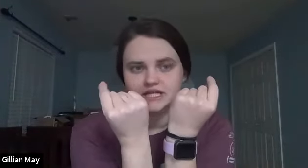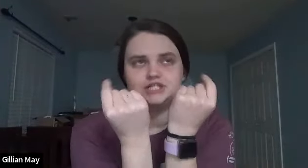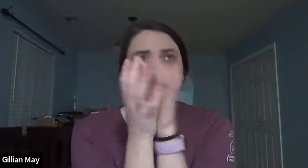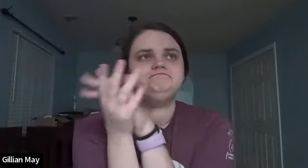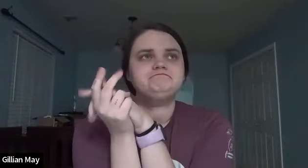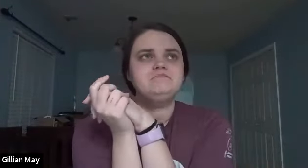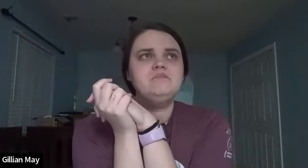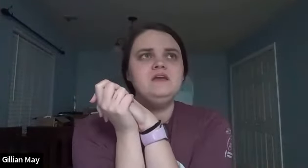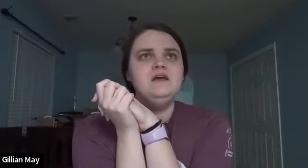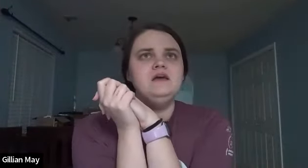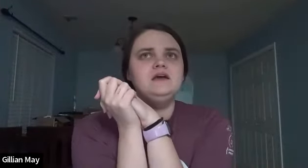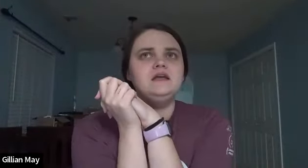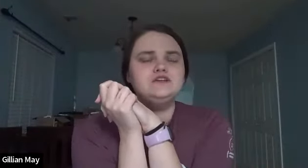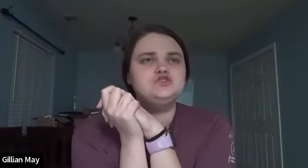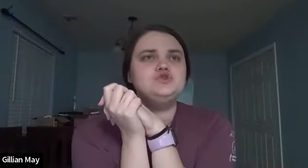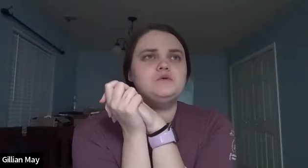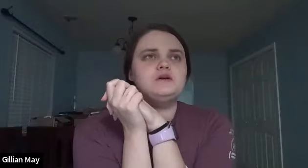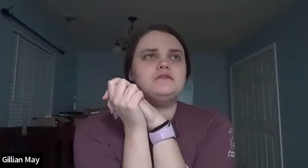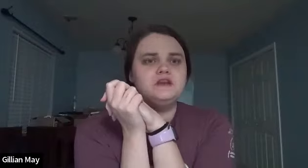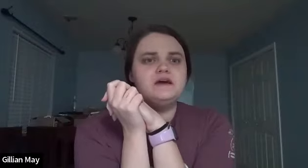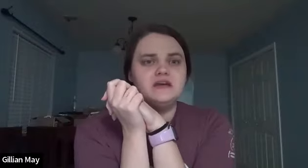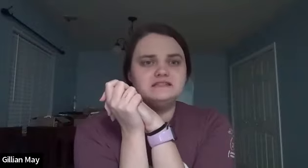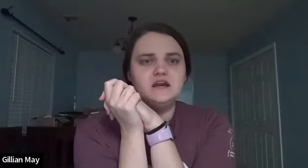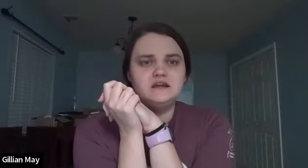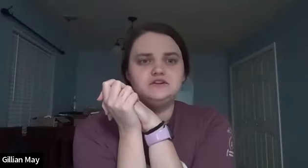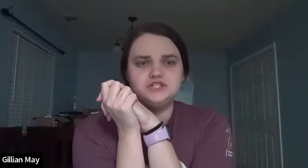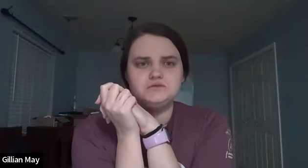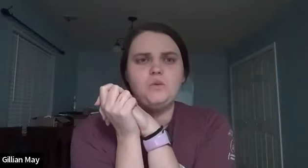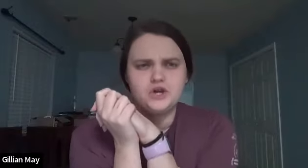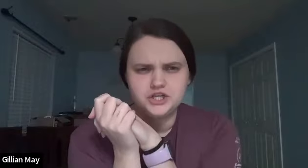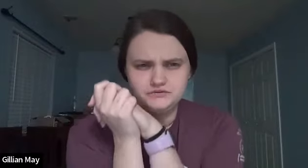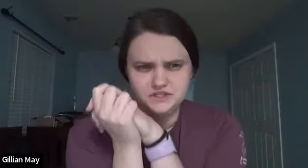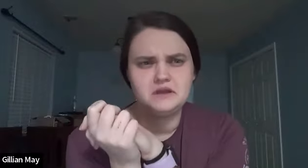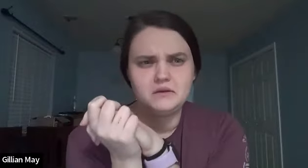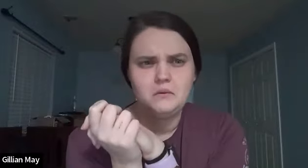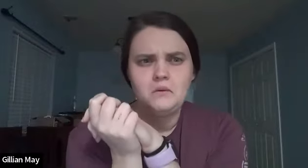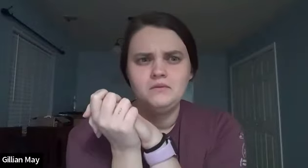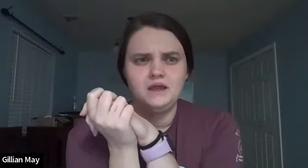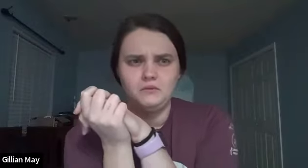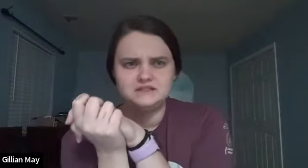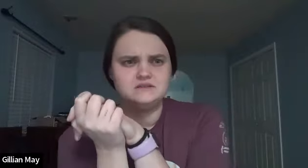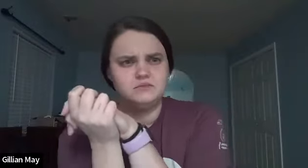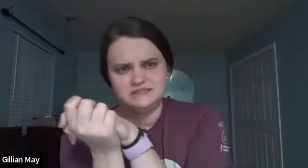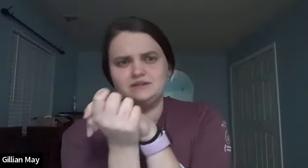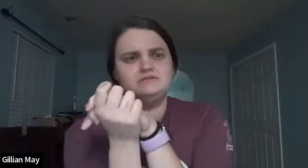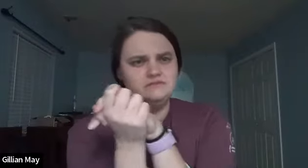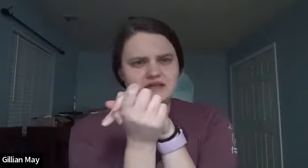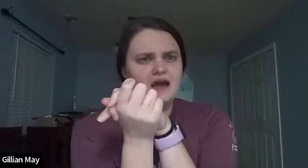which is your, think about, that's like kind of your general, what are you doing? Like what's that? What are